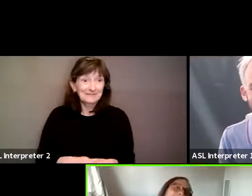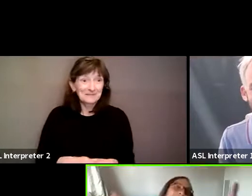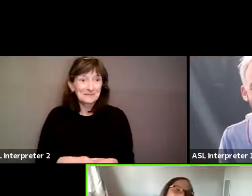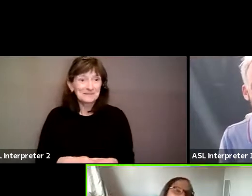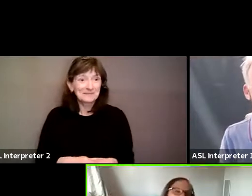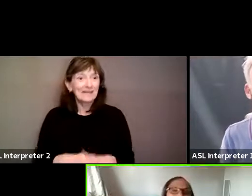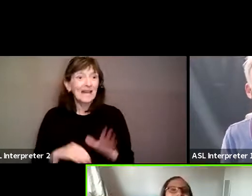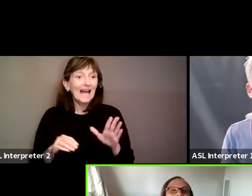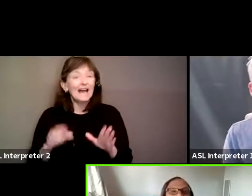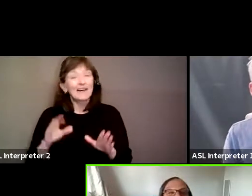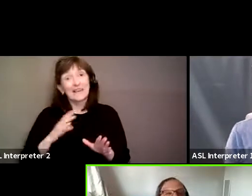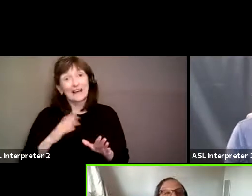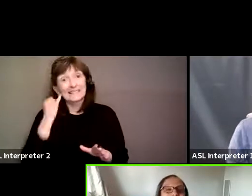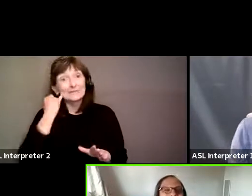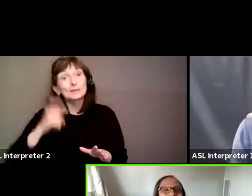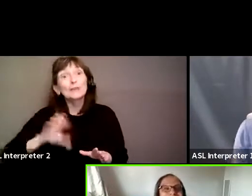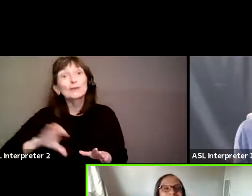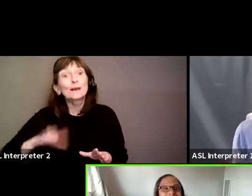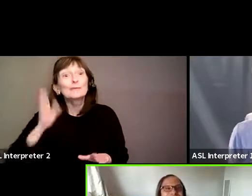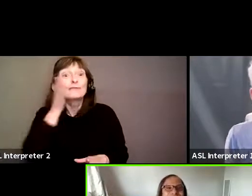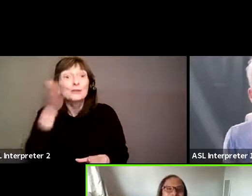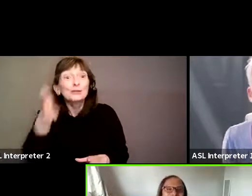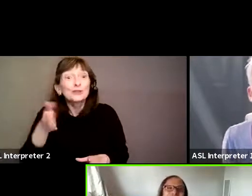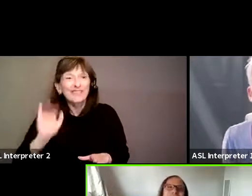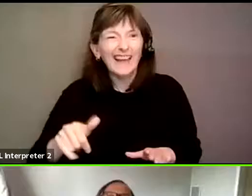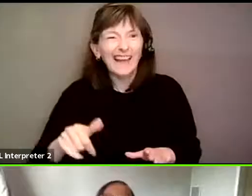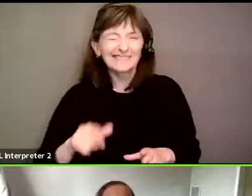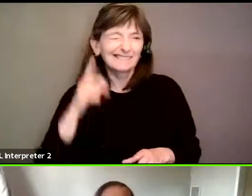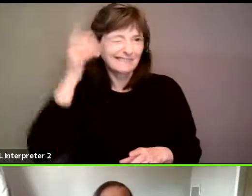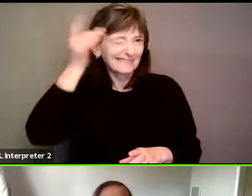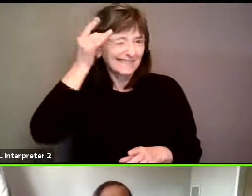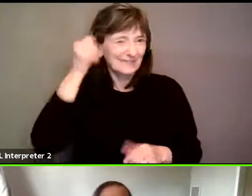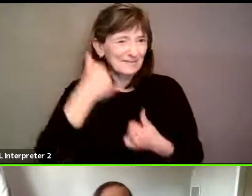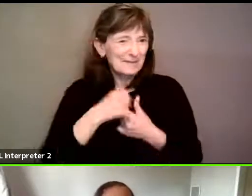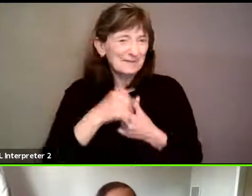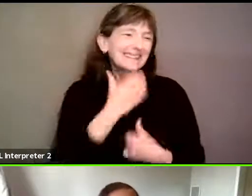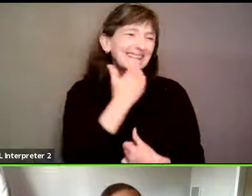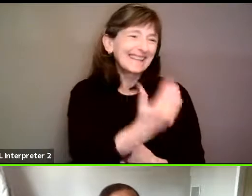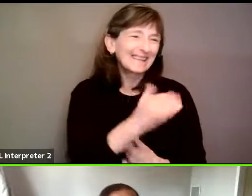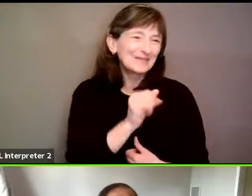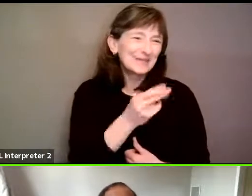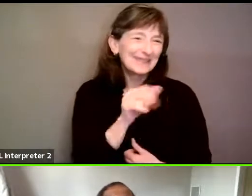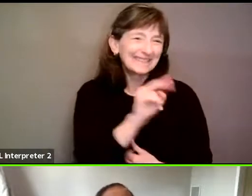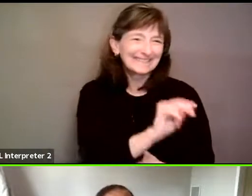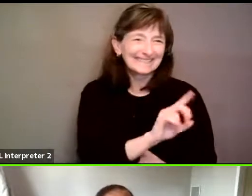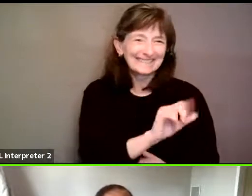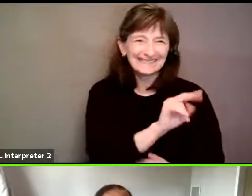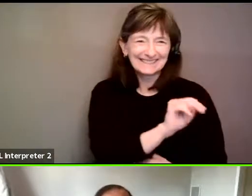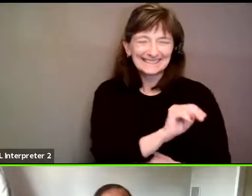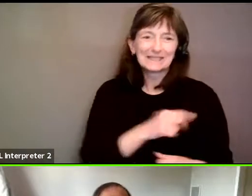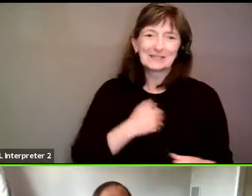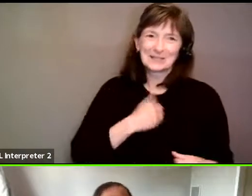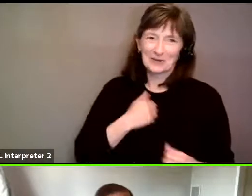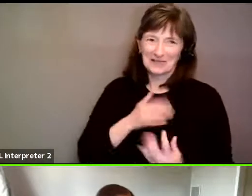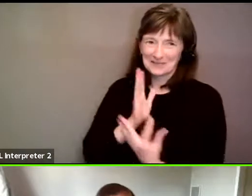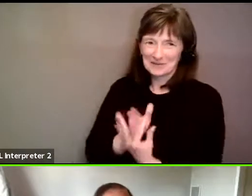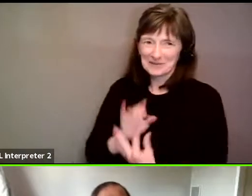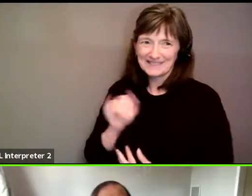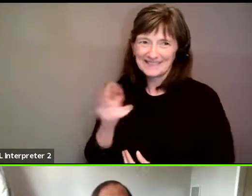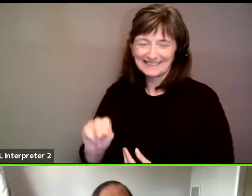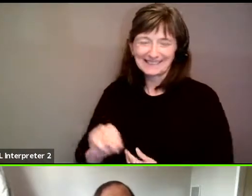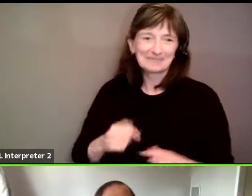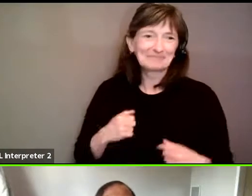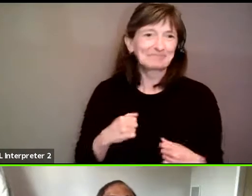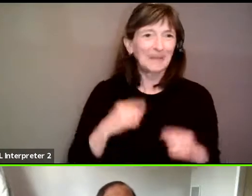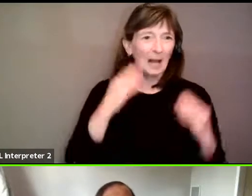Okay, well, if you ever need closed captioning, that's how you do it for future meetings. Thank you so much, Jordan. I apologize for interrupting, turning my